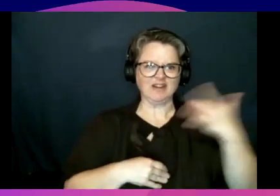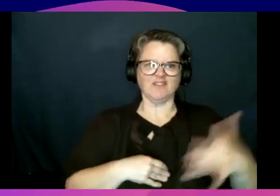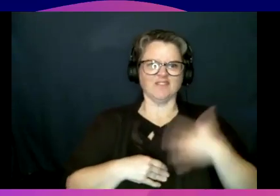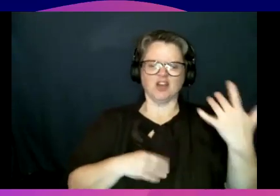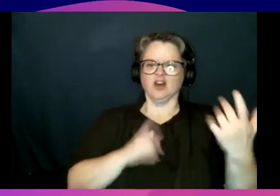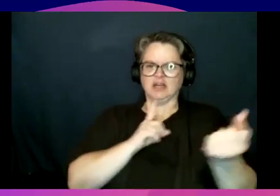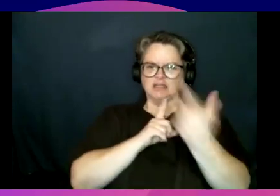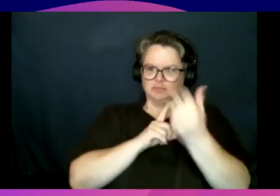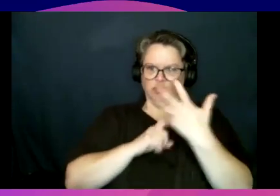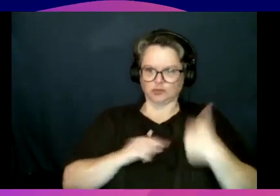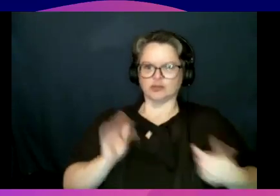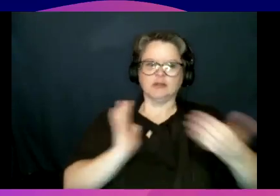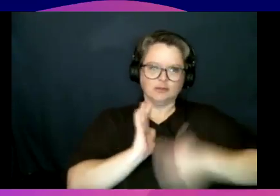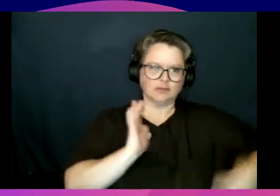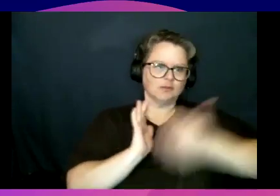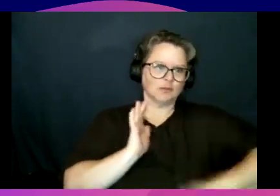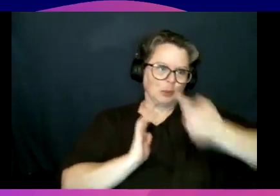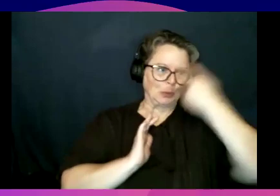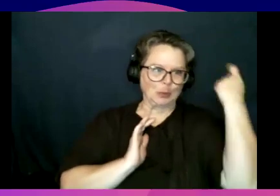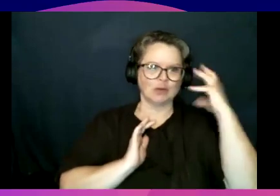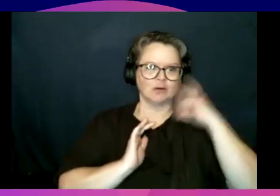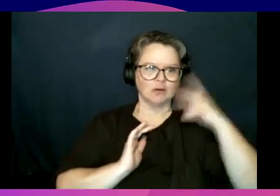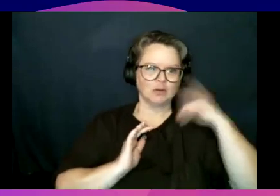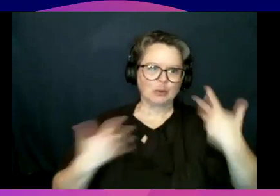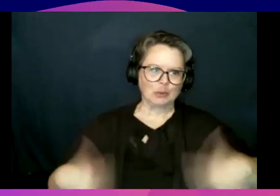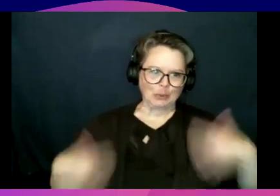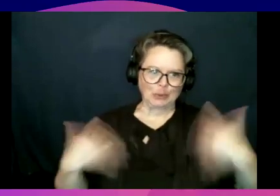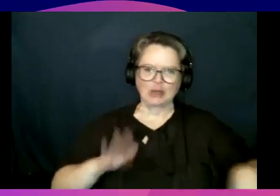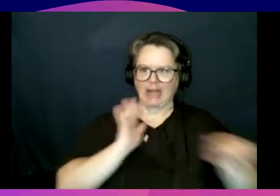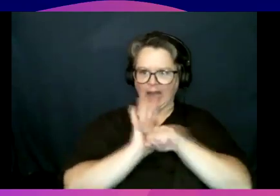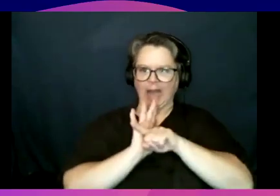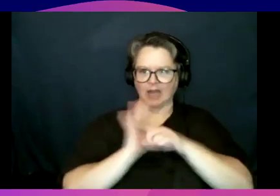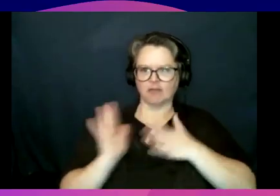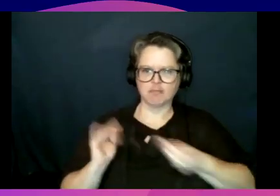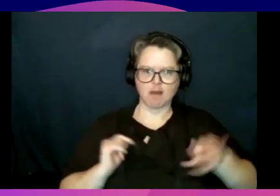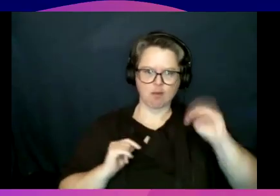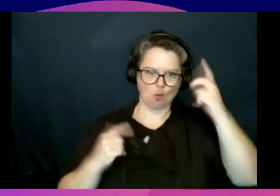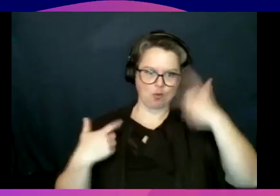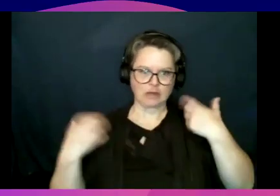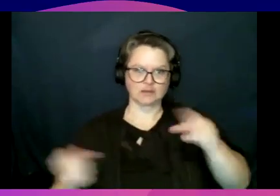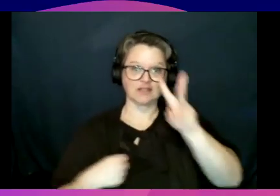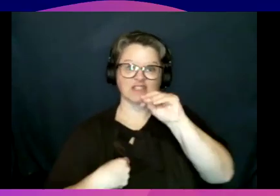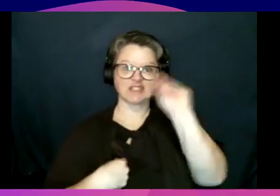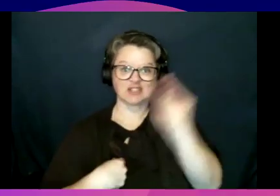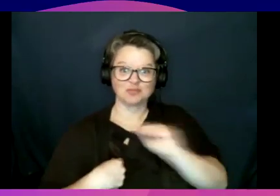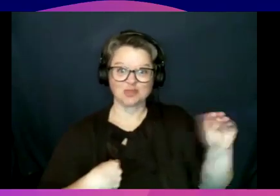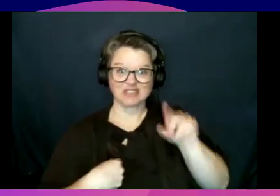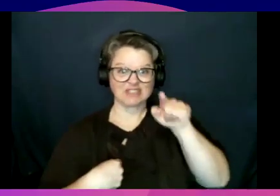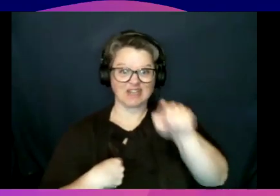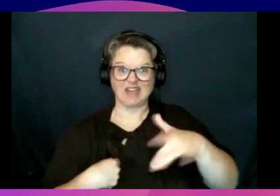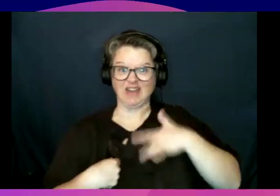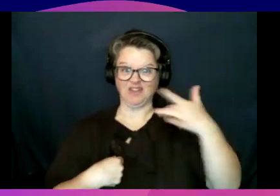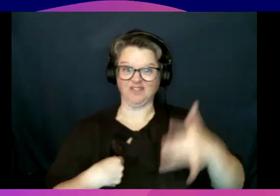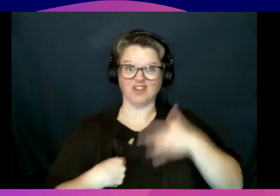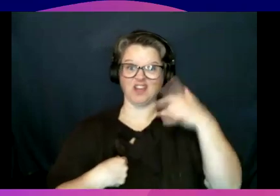And 56% said that they often feel emotionally exhausted and are worn out due to their work. So we can